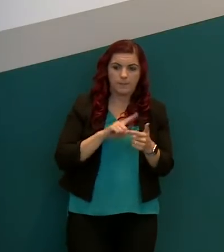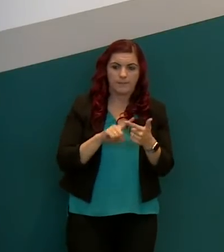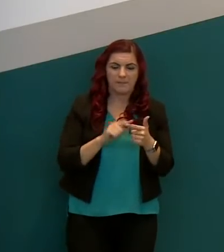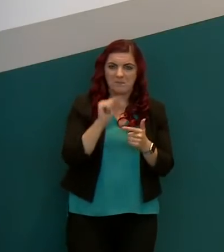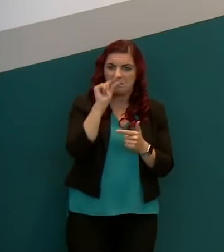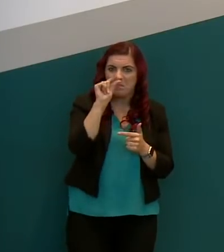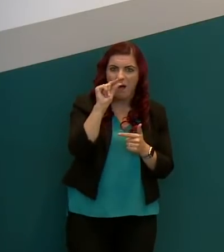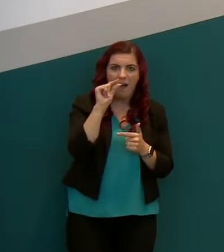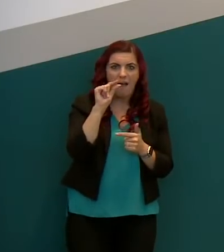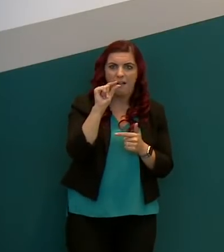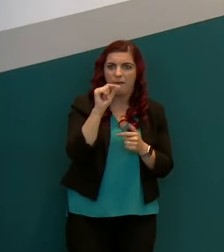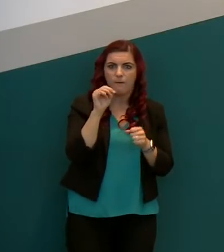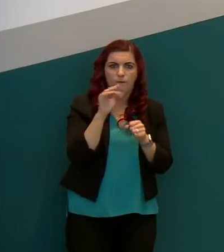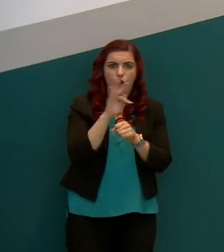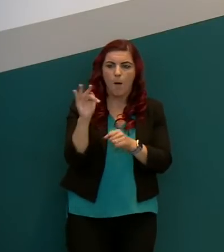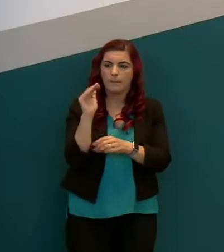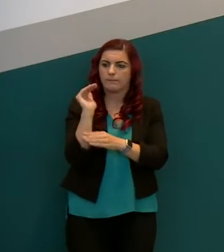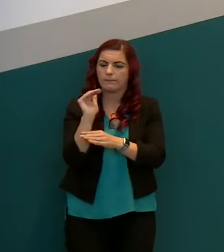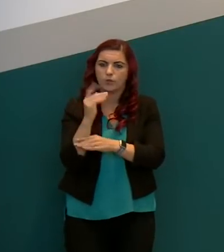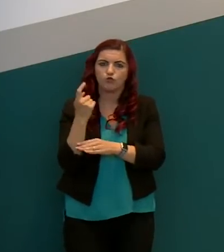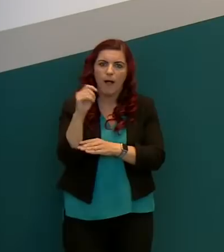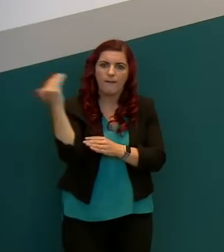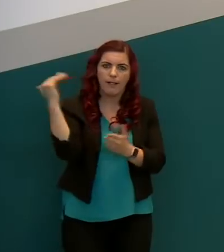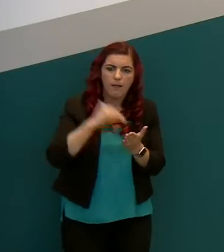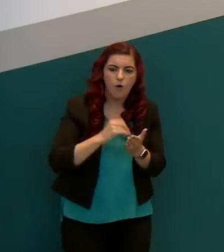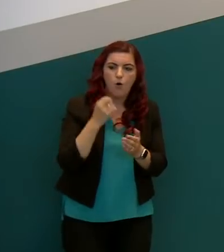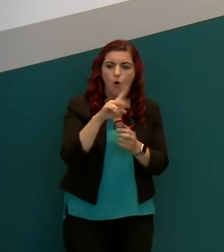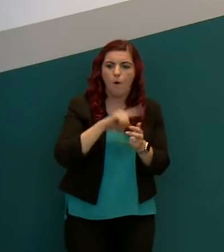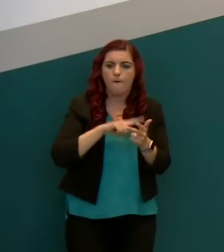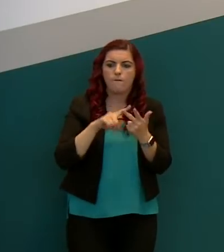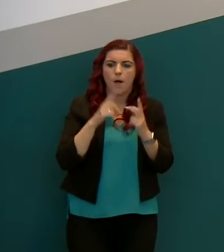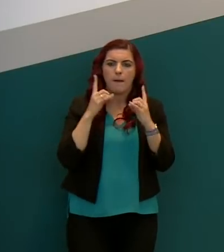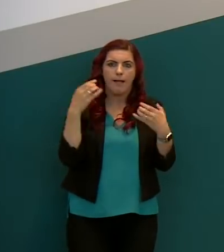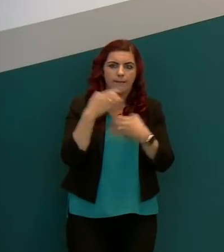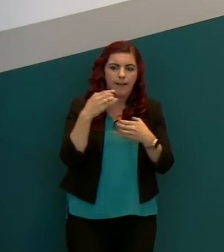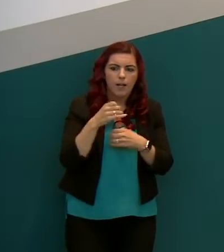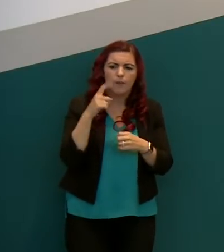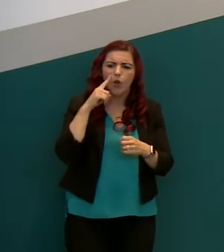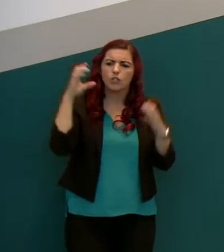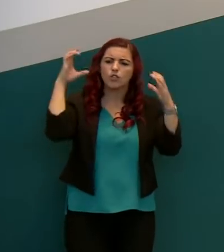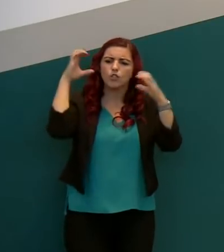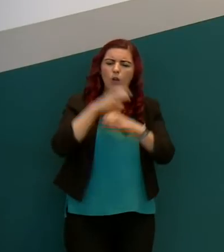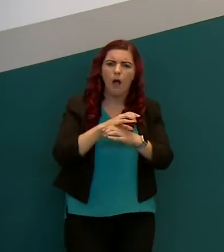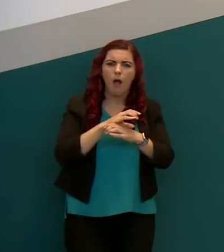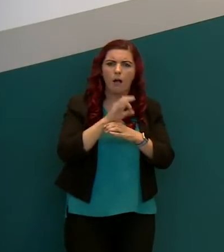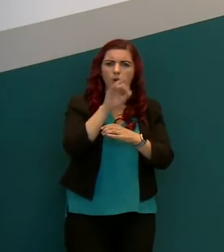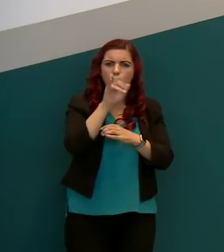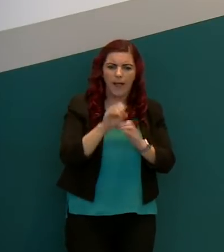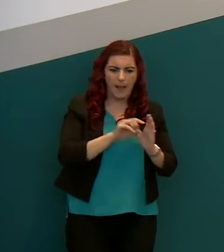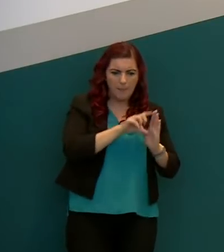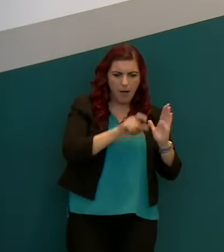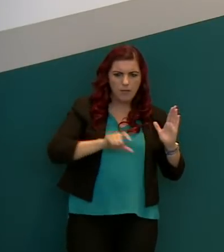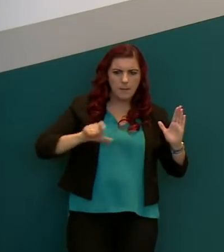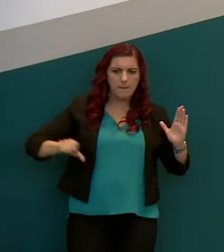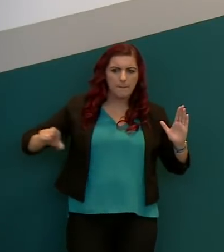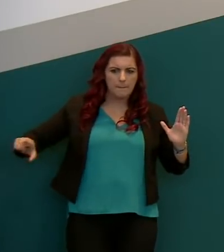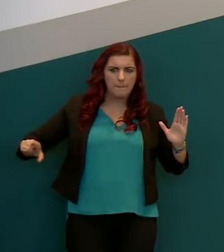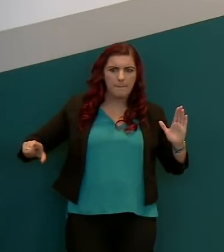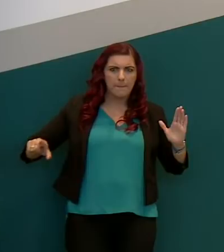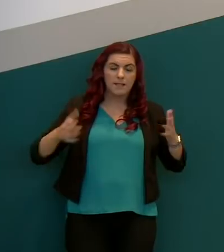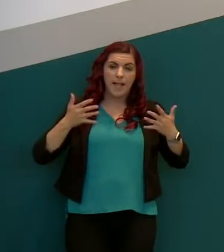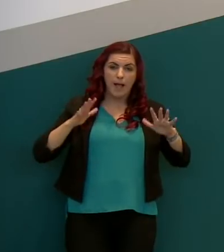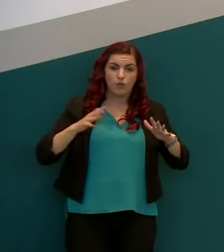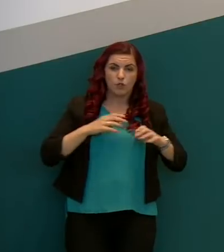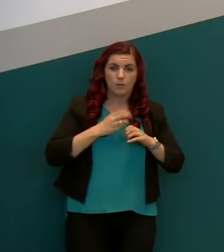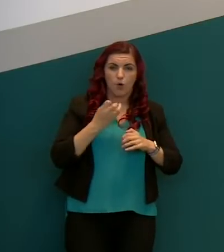or healthcare required. And if you look at the dark grey on the bottom there, the y-axis is number of cases per day on average.